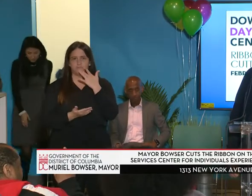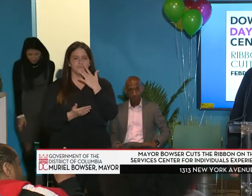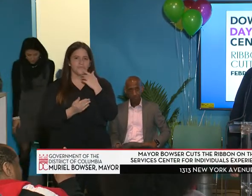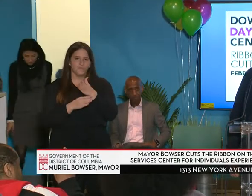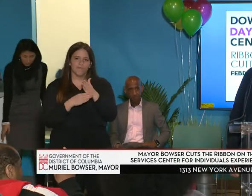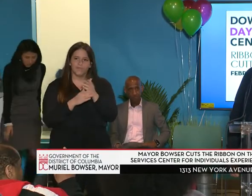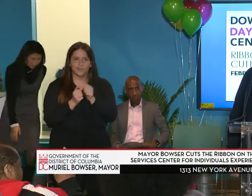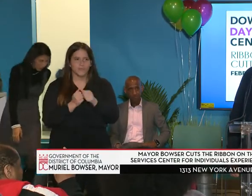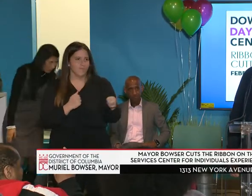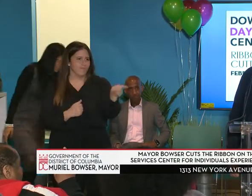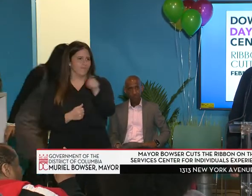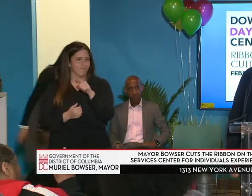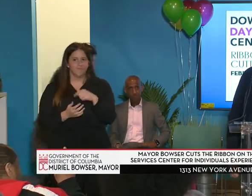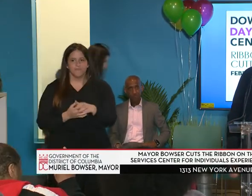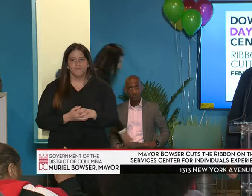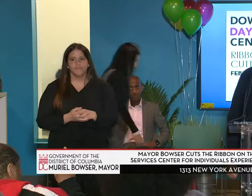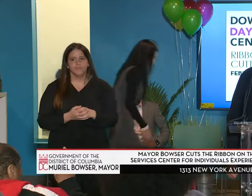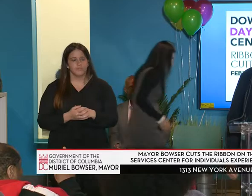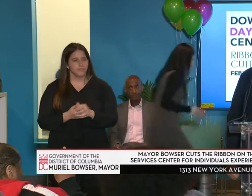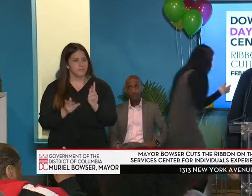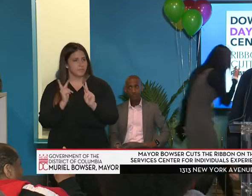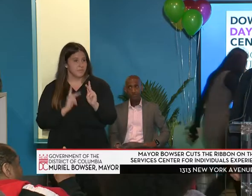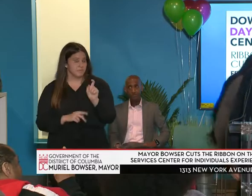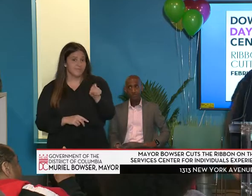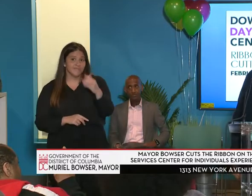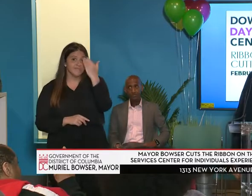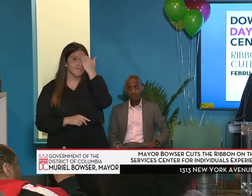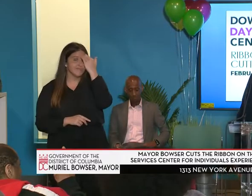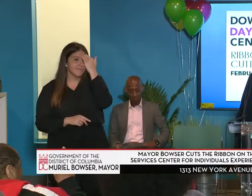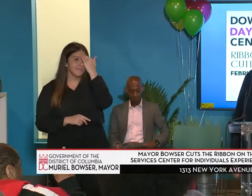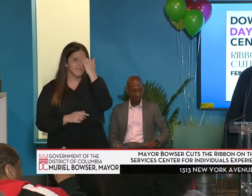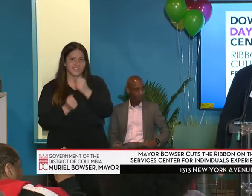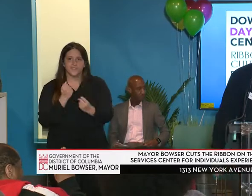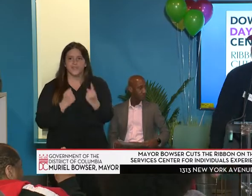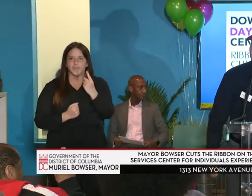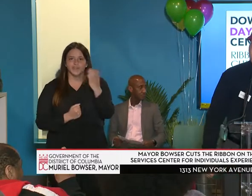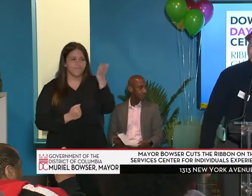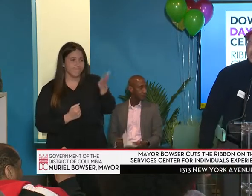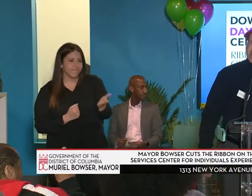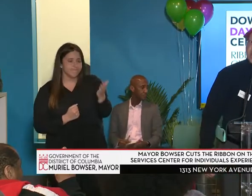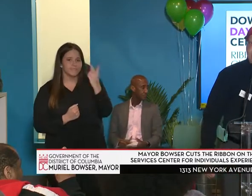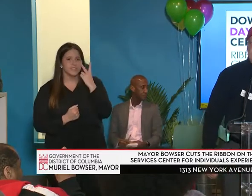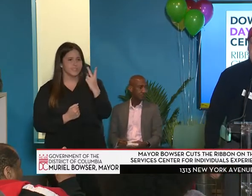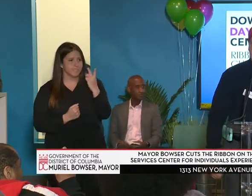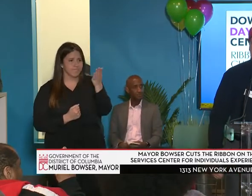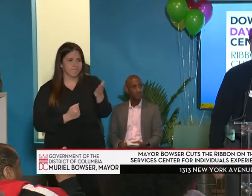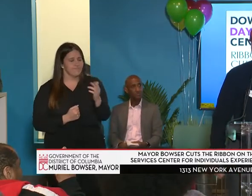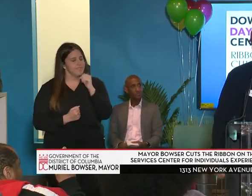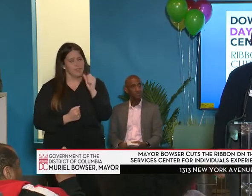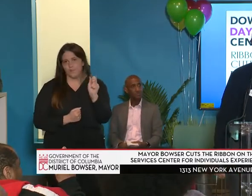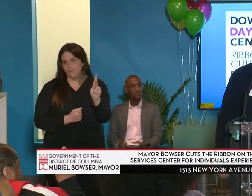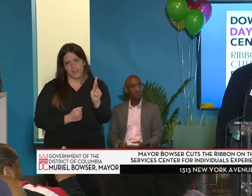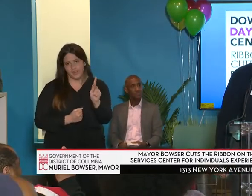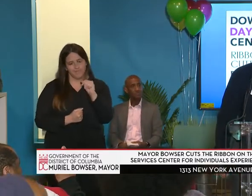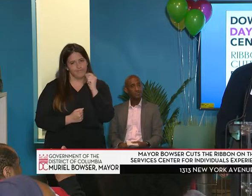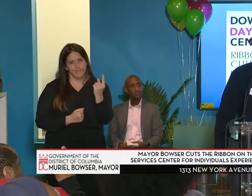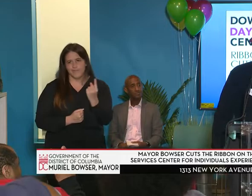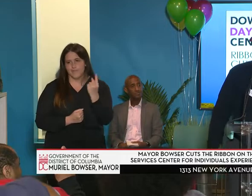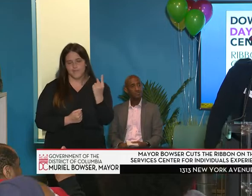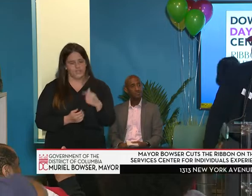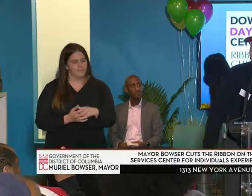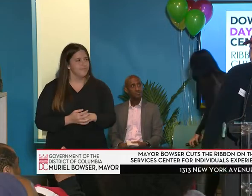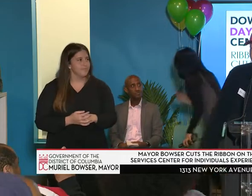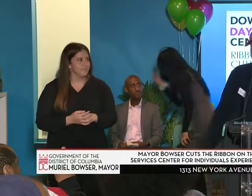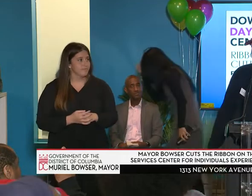it. Because people need to know that everyone you see is not always okay.